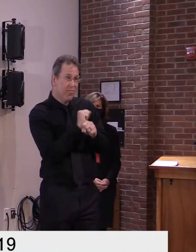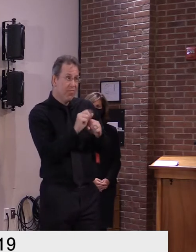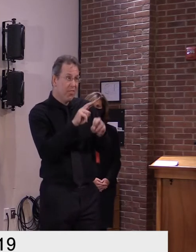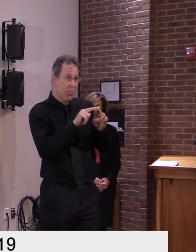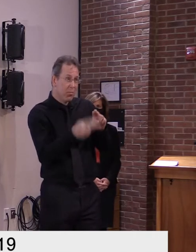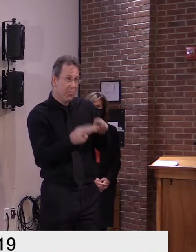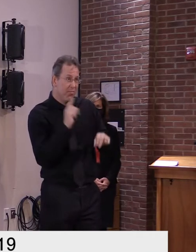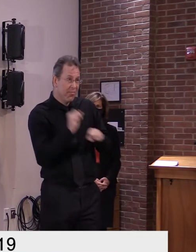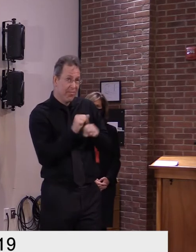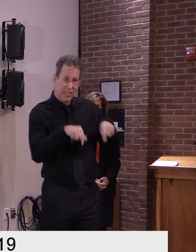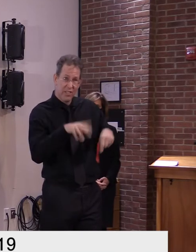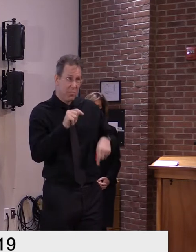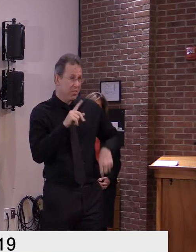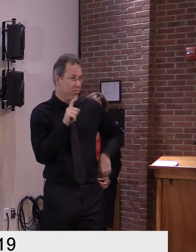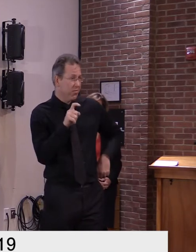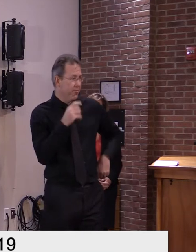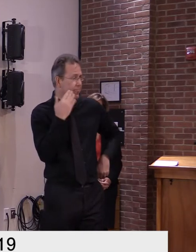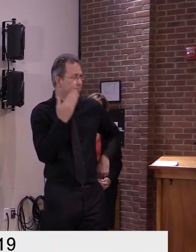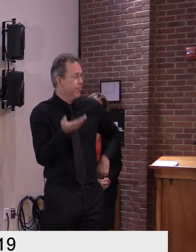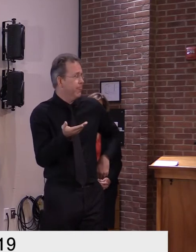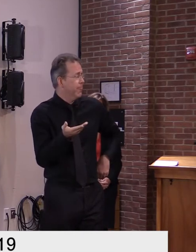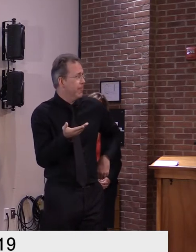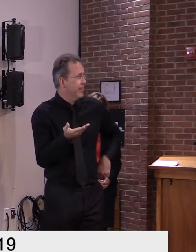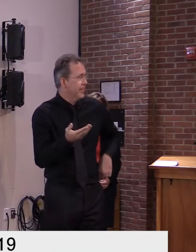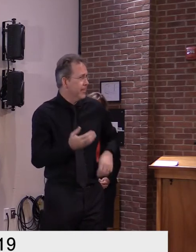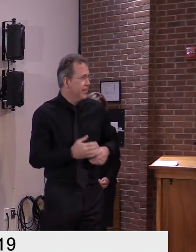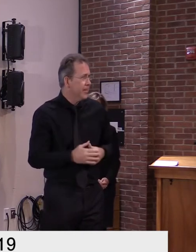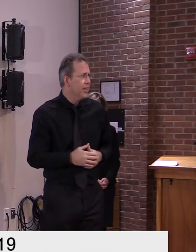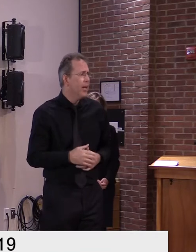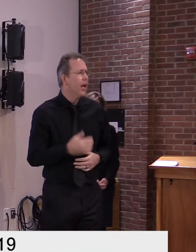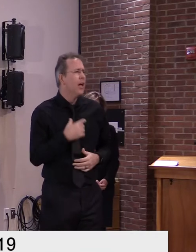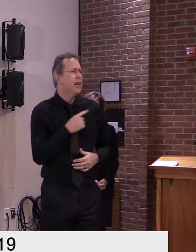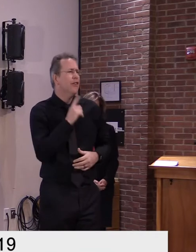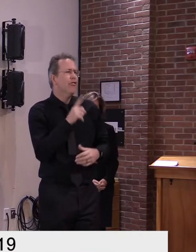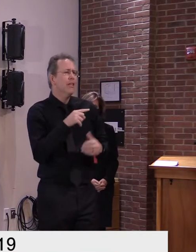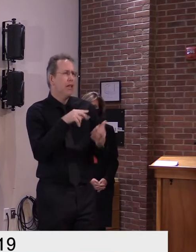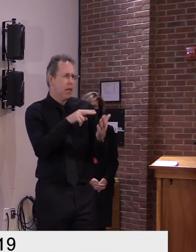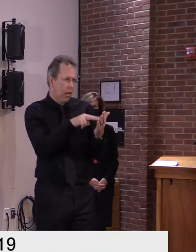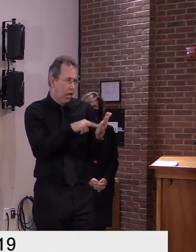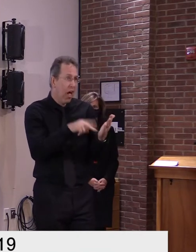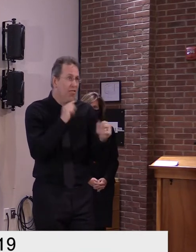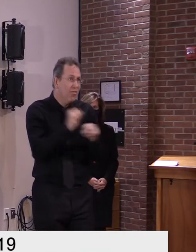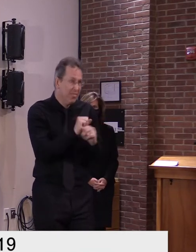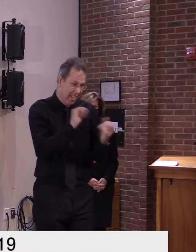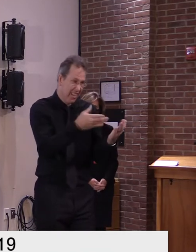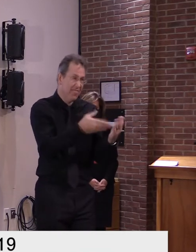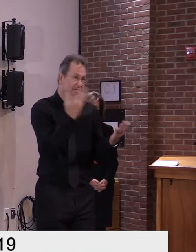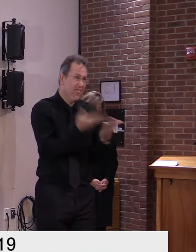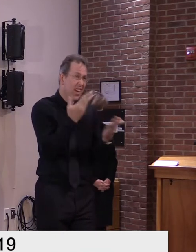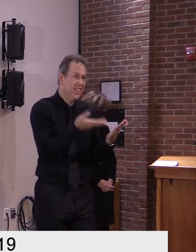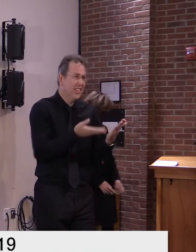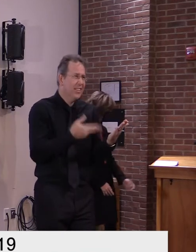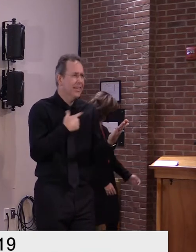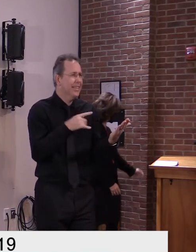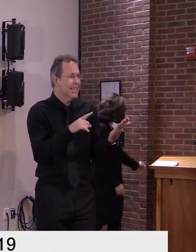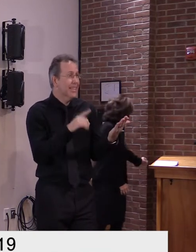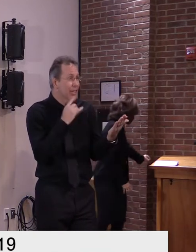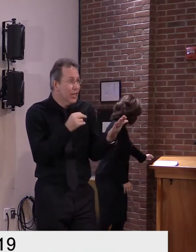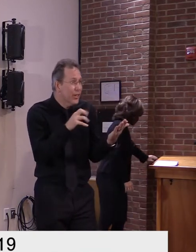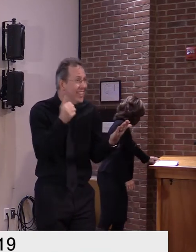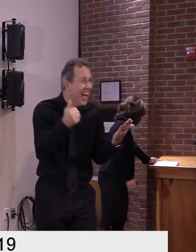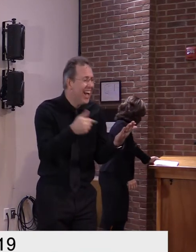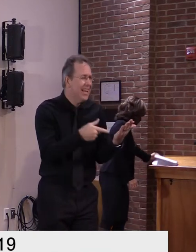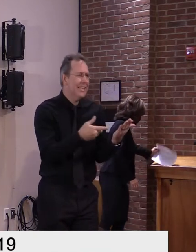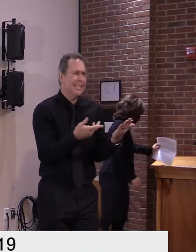especially during the pandemic. So I wouldn't read too much into that. While it's somewhat good news, it looks stable.